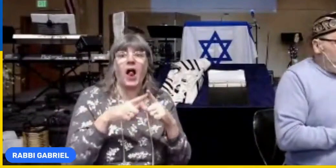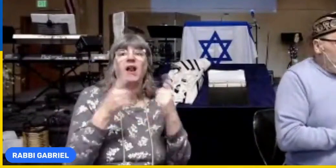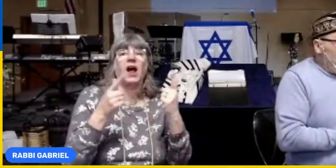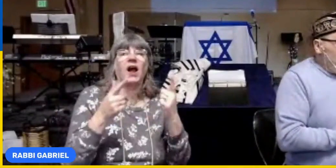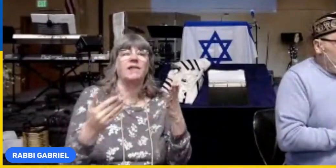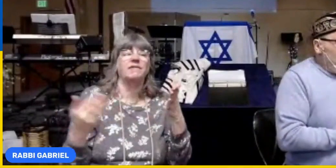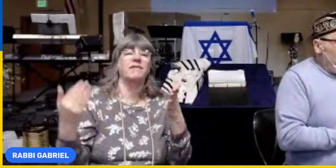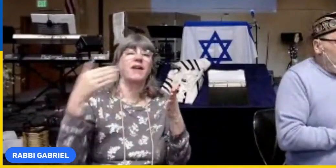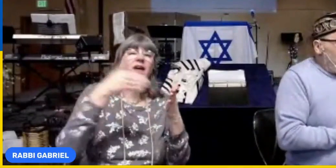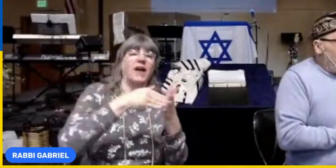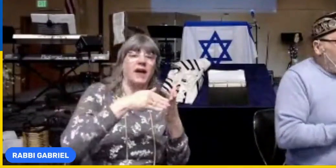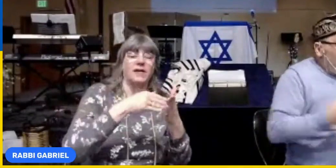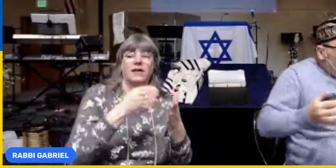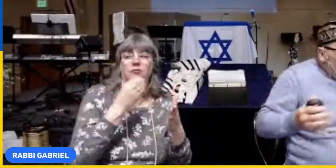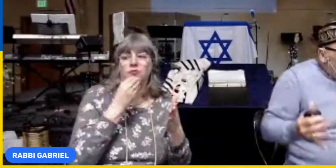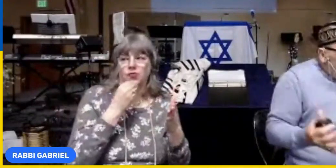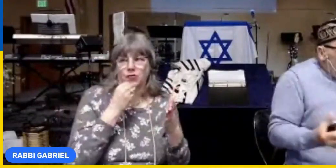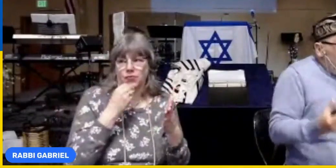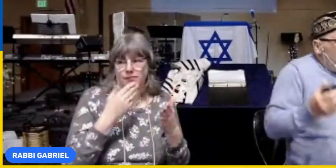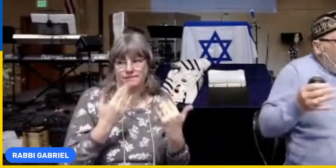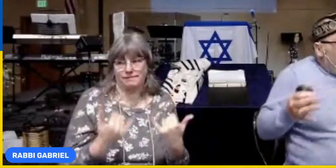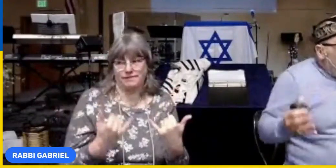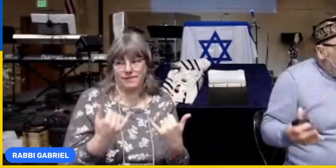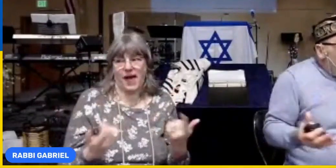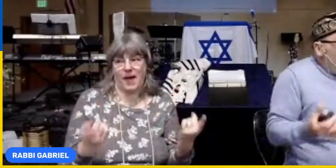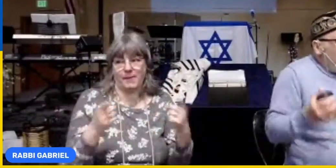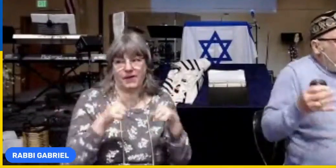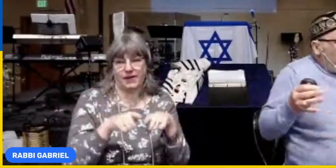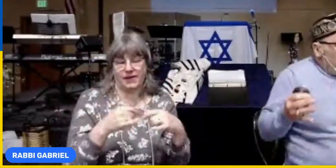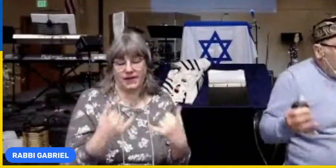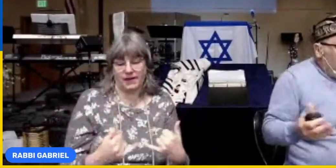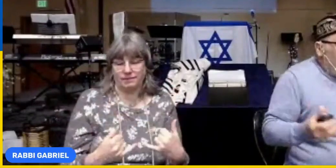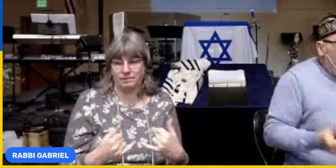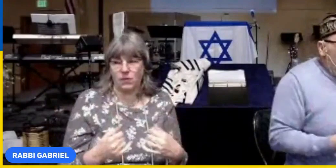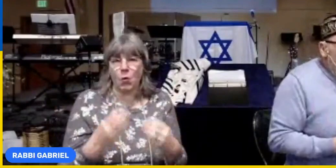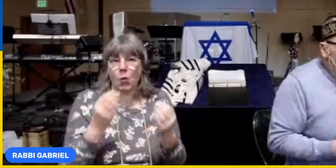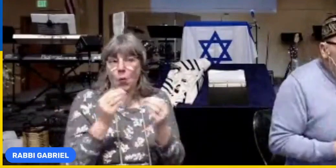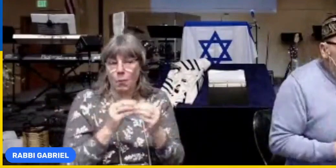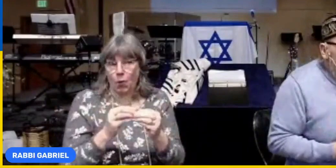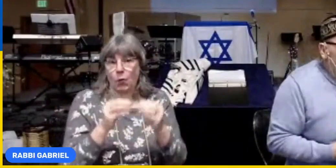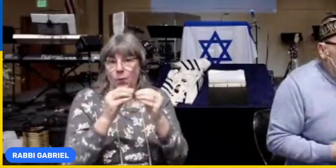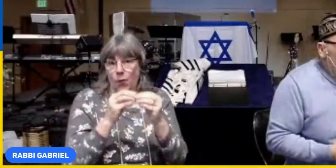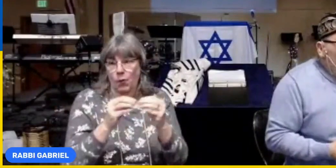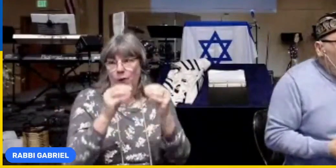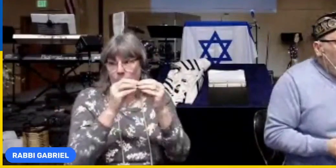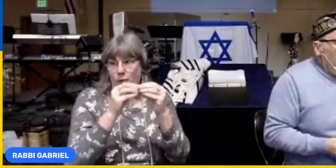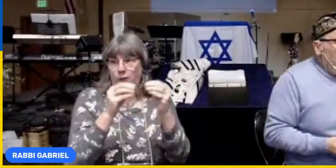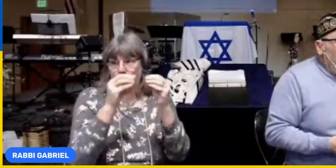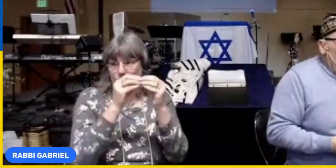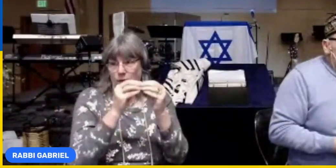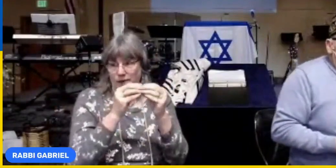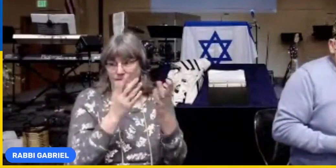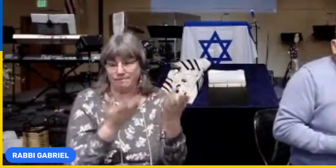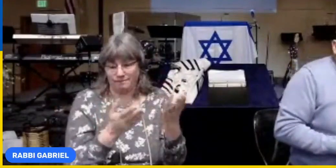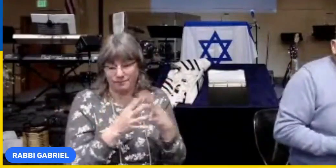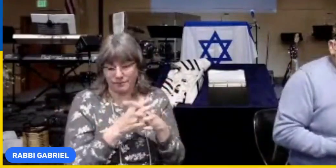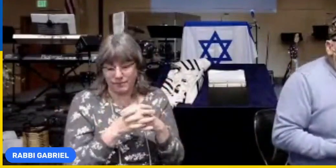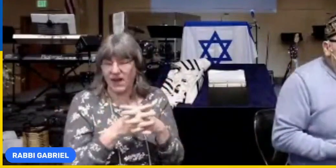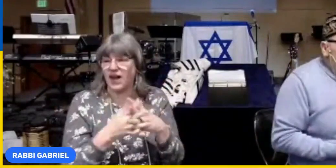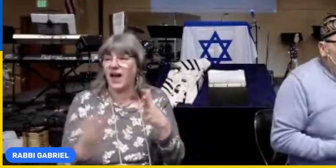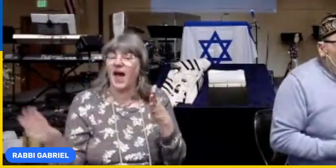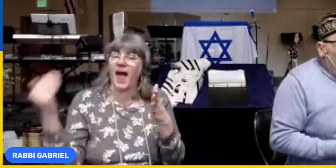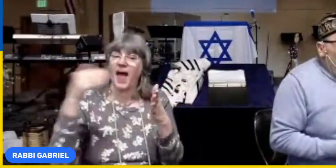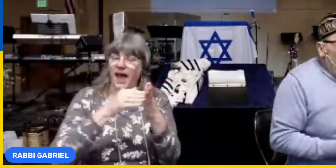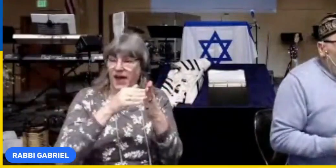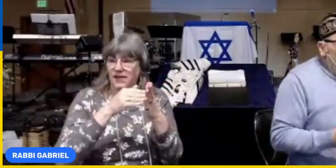many places. It is those ideas have becoming more to the fore. Some people